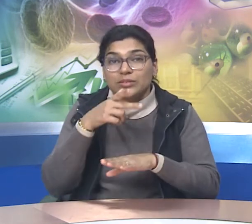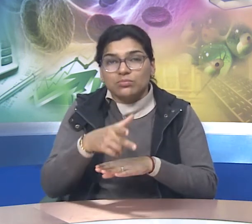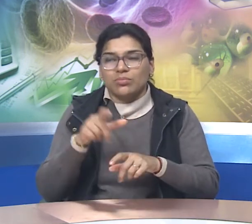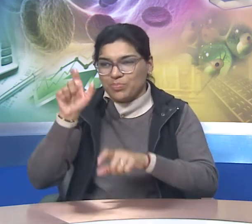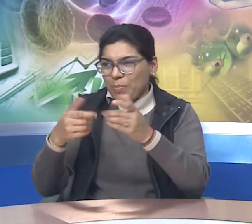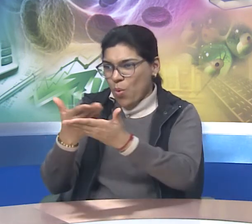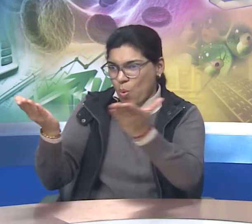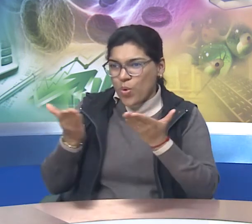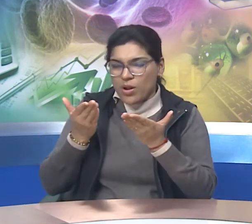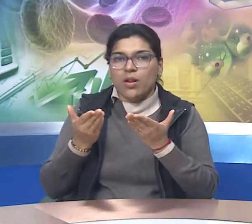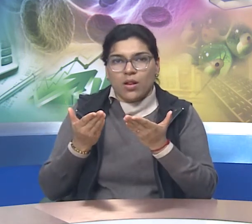A toffee tin